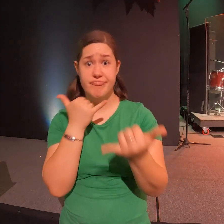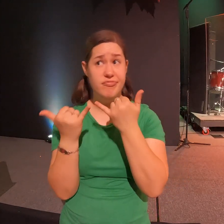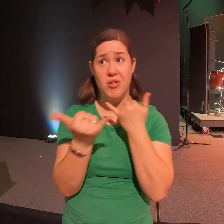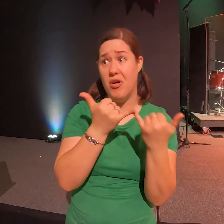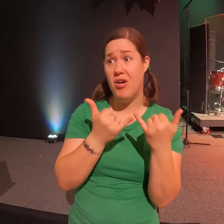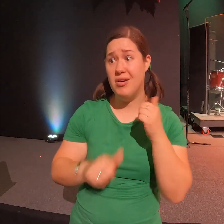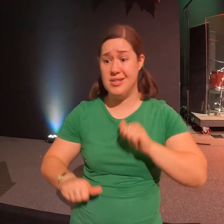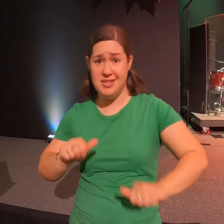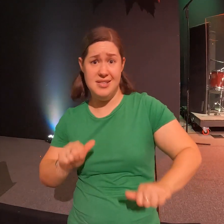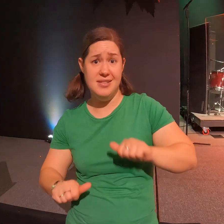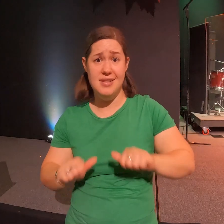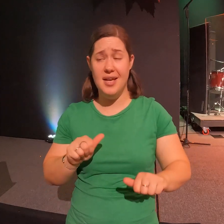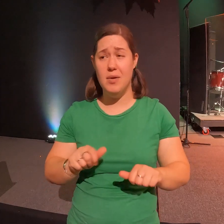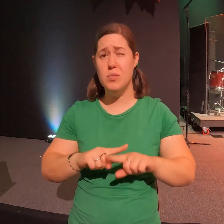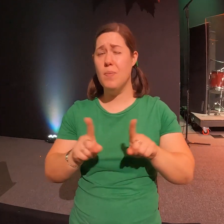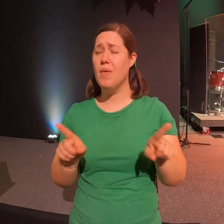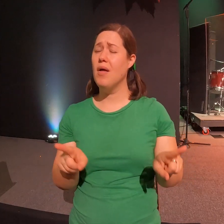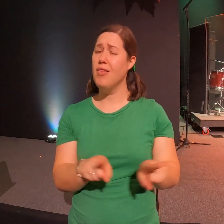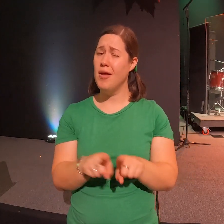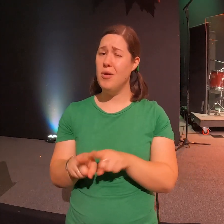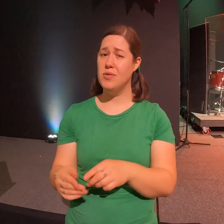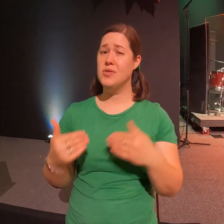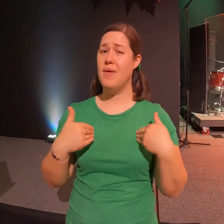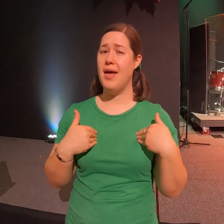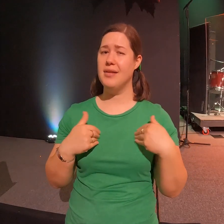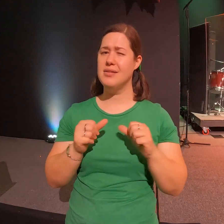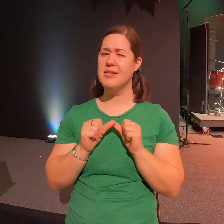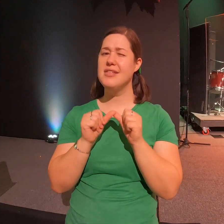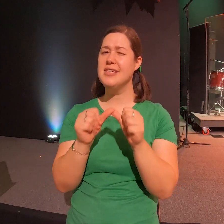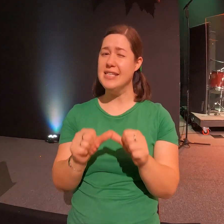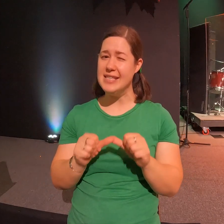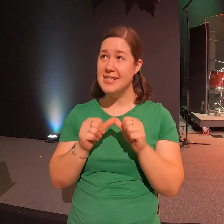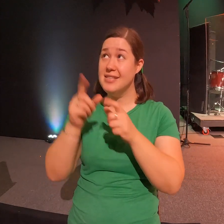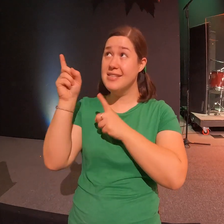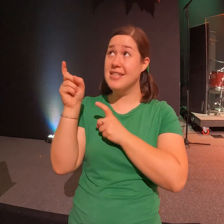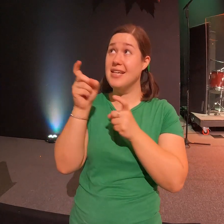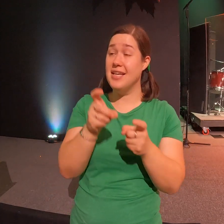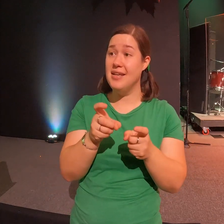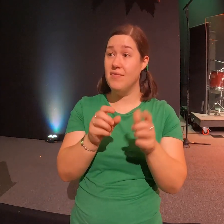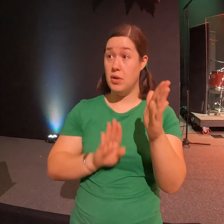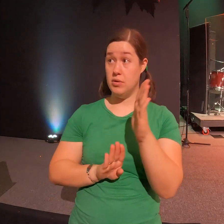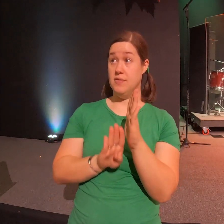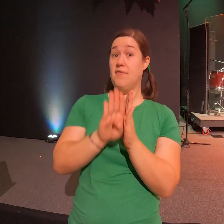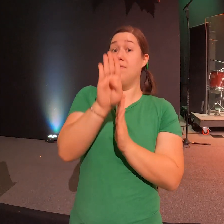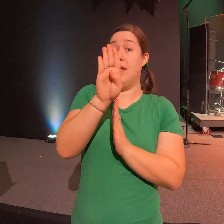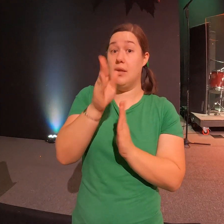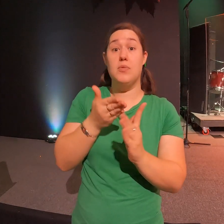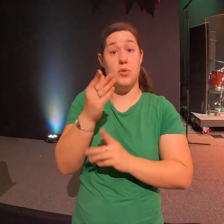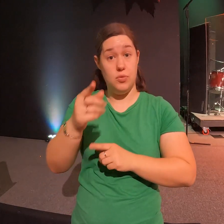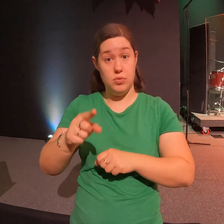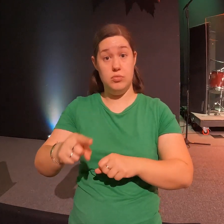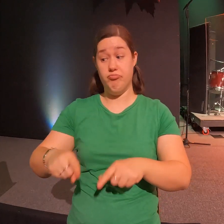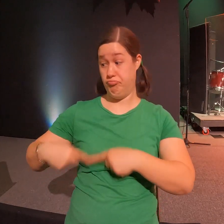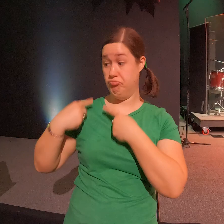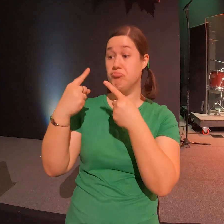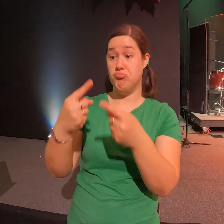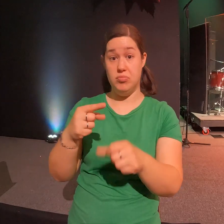But then they also had this consistent gift that each one of them developed over time, and that was the gift of faith and the gift of